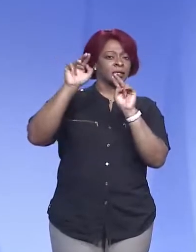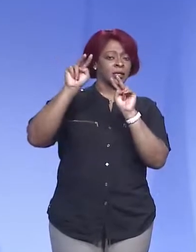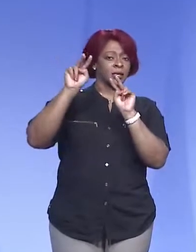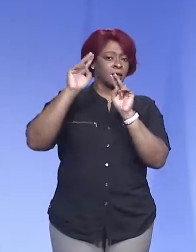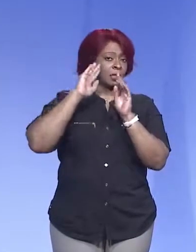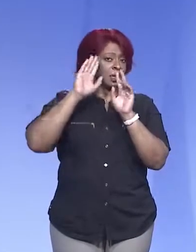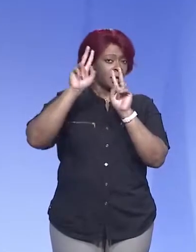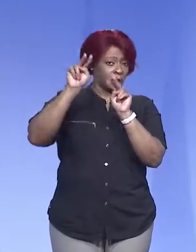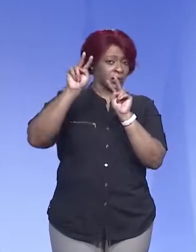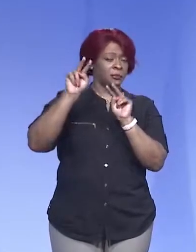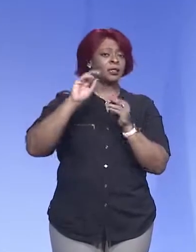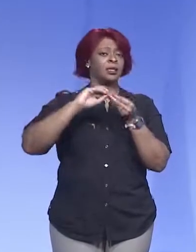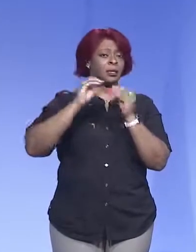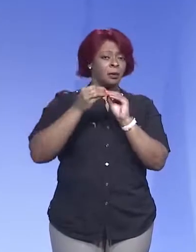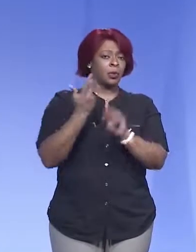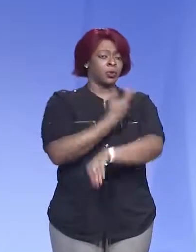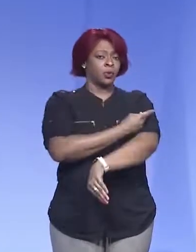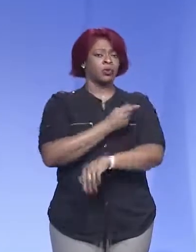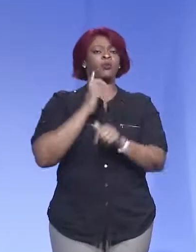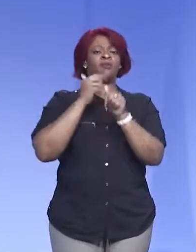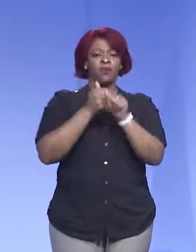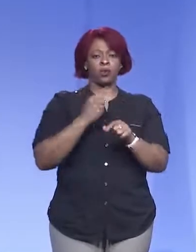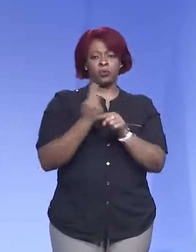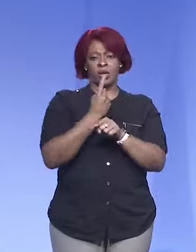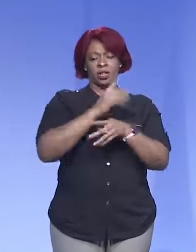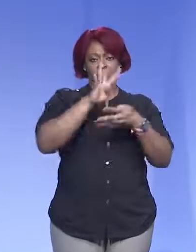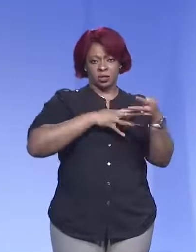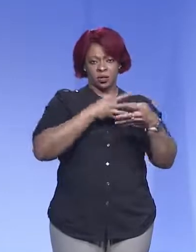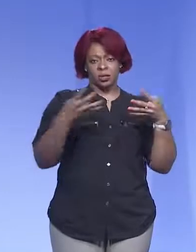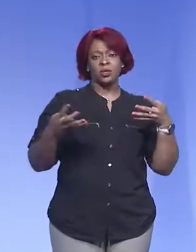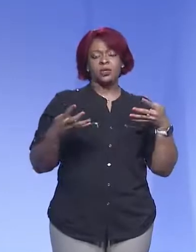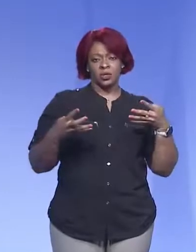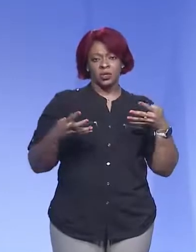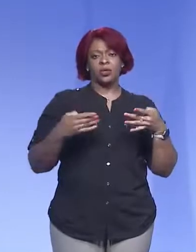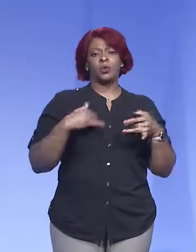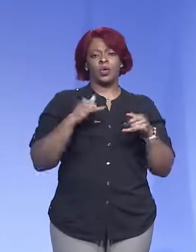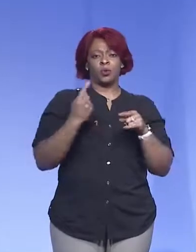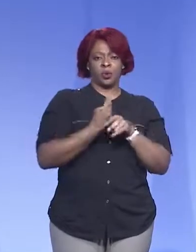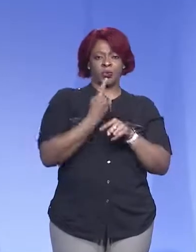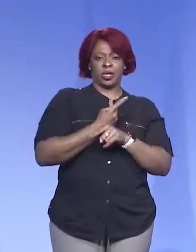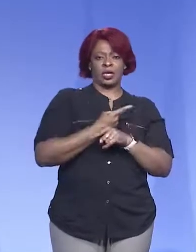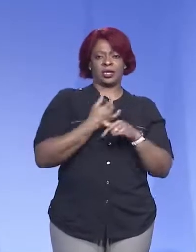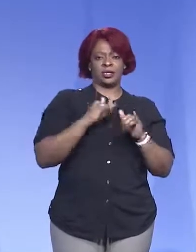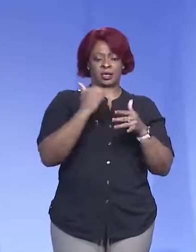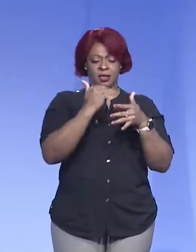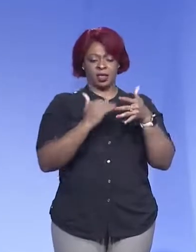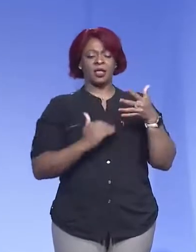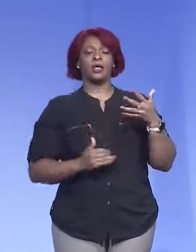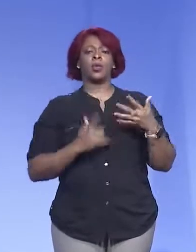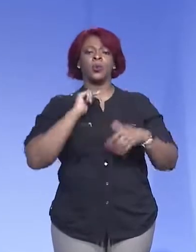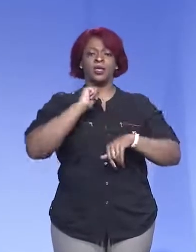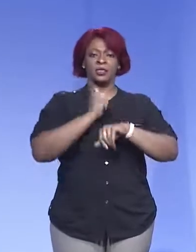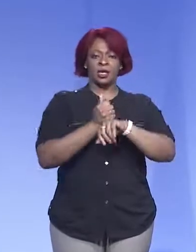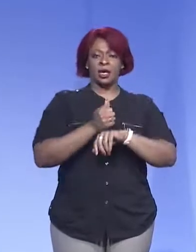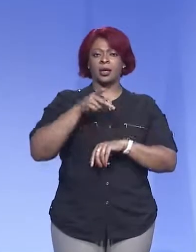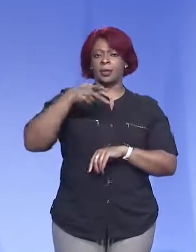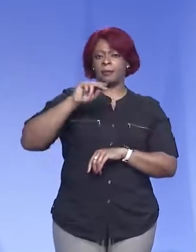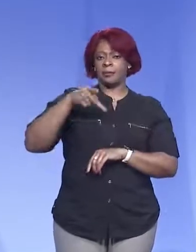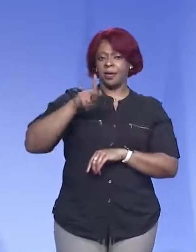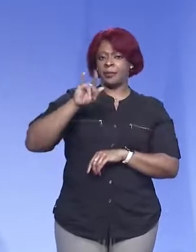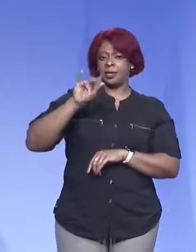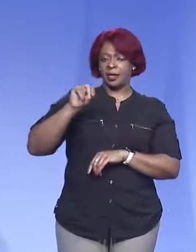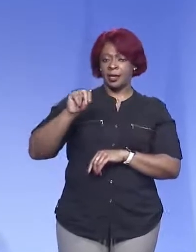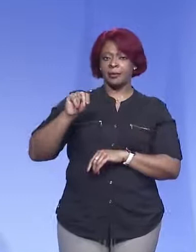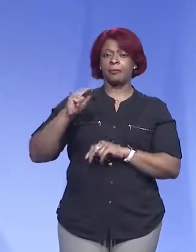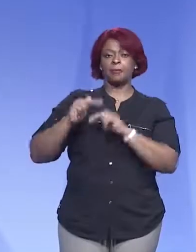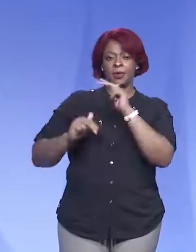of doses that will flow on a regular schedule, so we're making that more routine. We've been able to set up the Pipkin building for the health